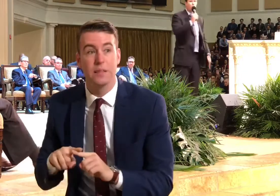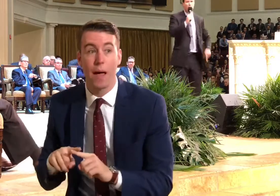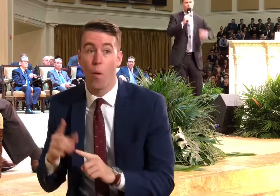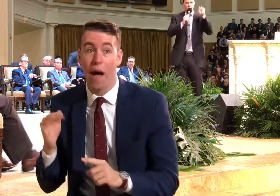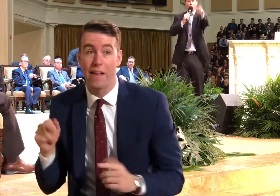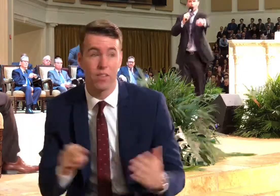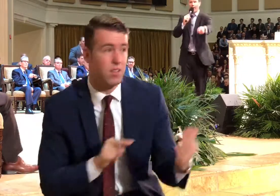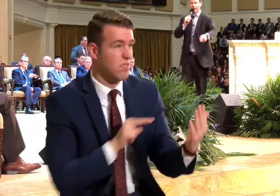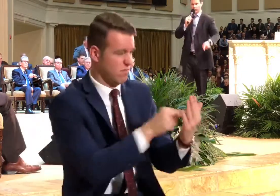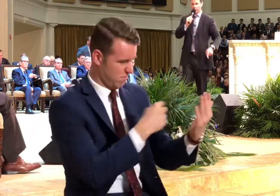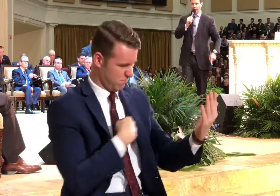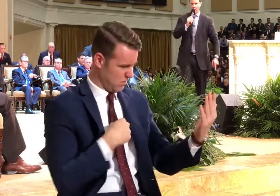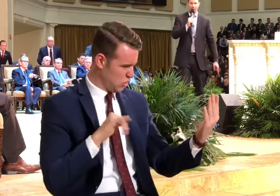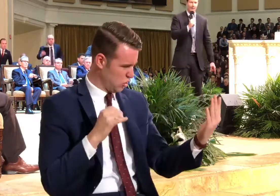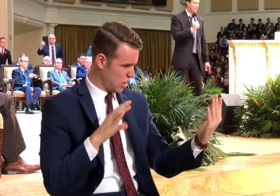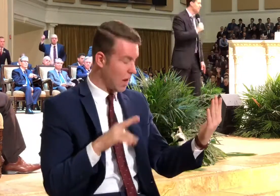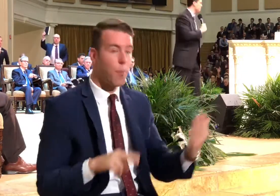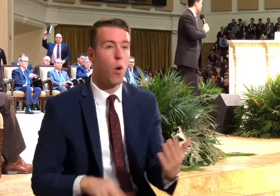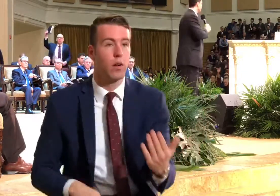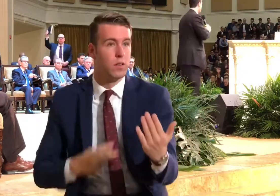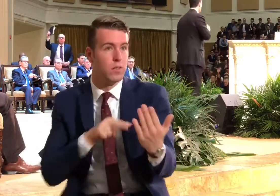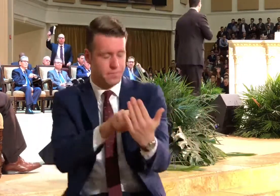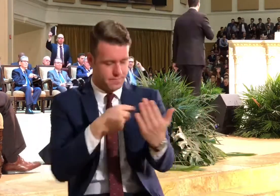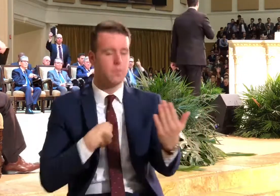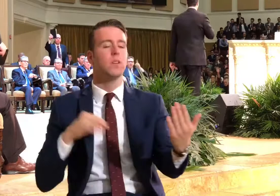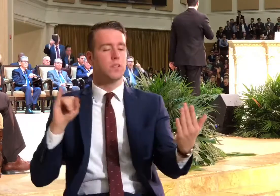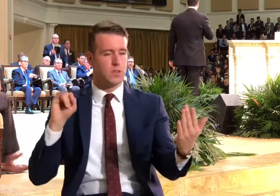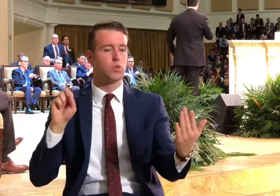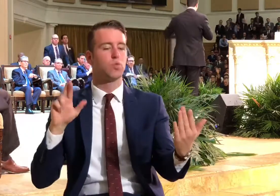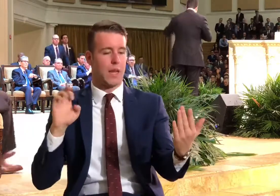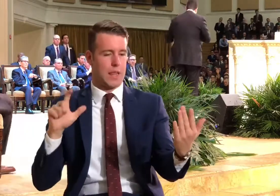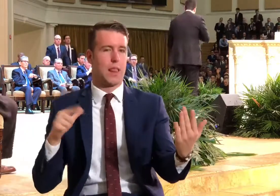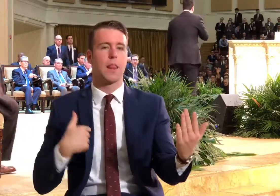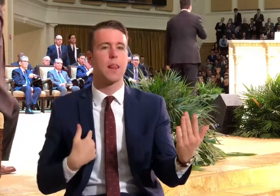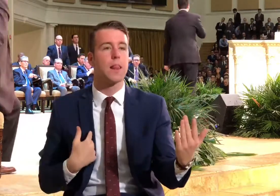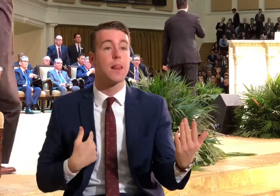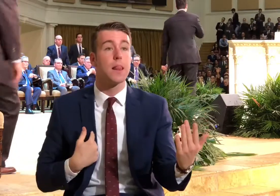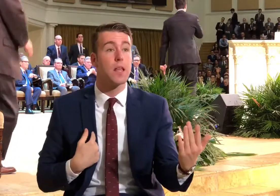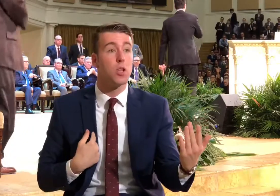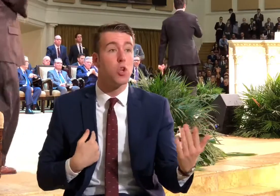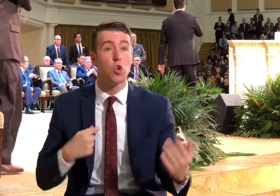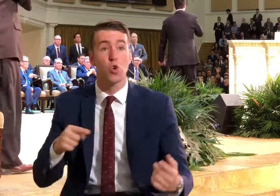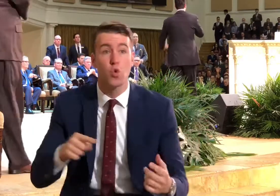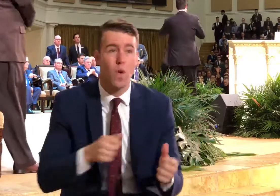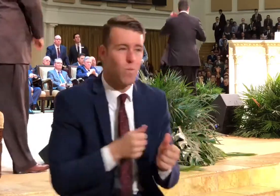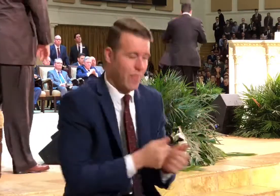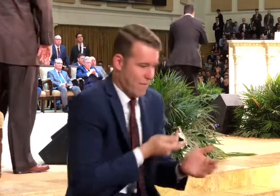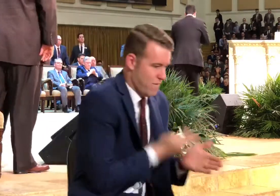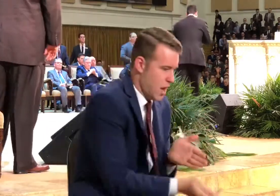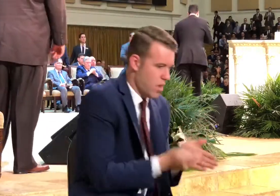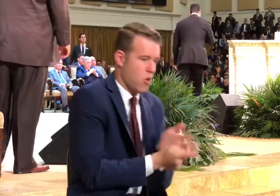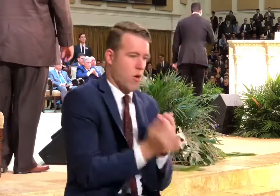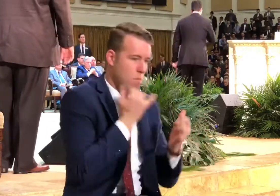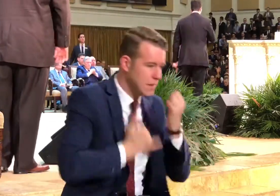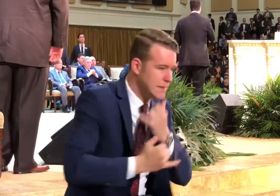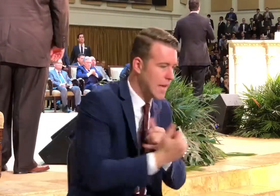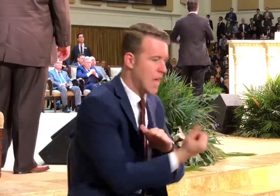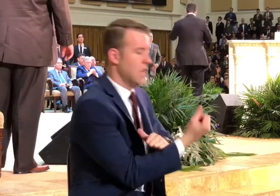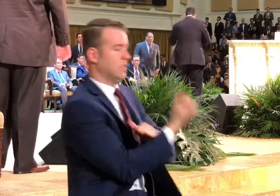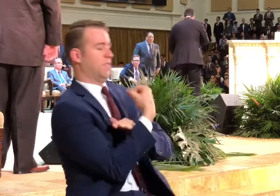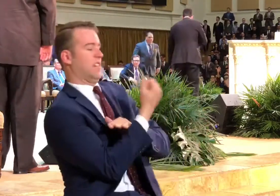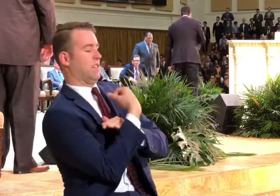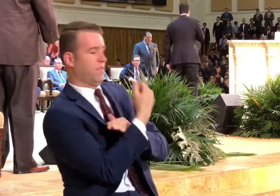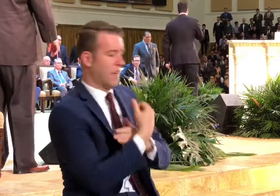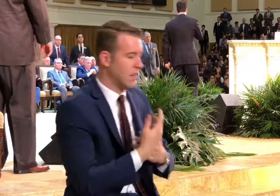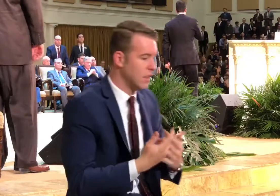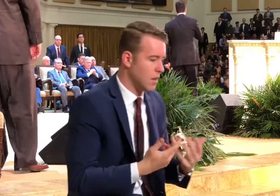Jacob or whether you're looking at Israel. Are you going to walk in fallenness? Are you going to walk in defeat?